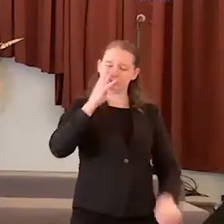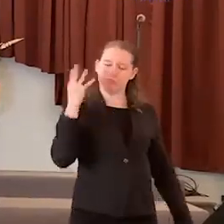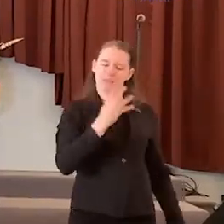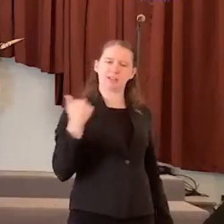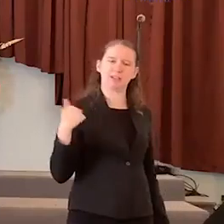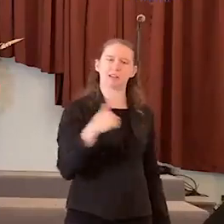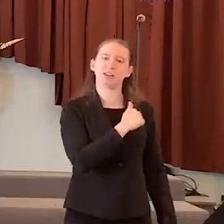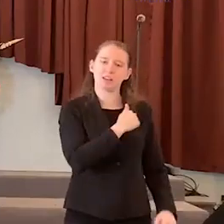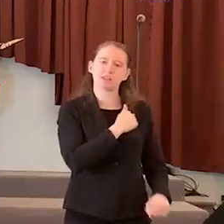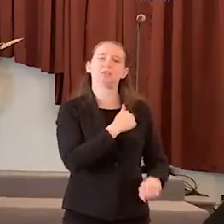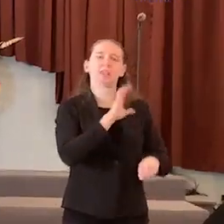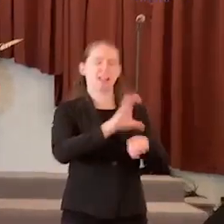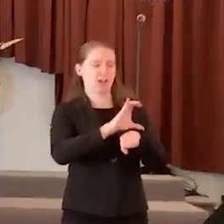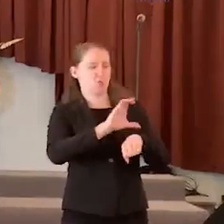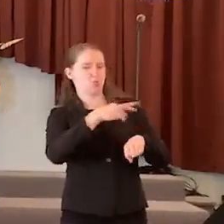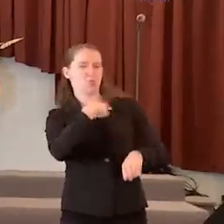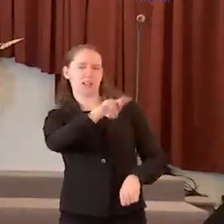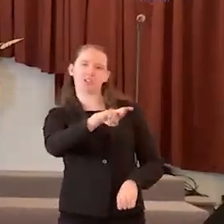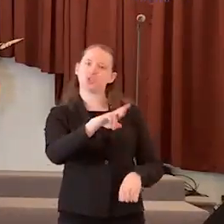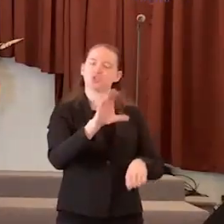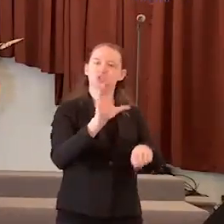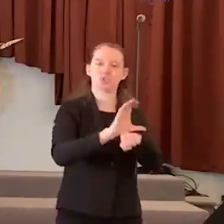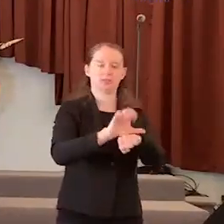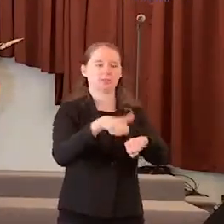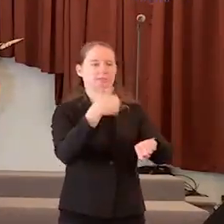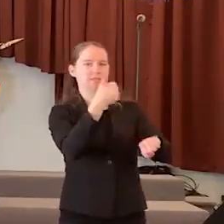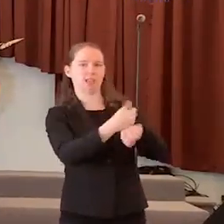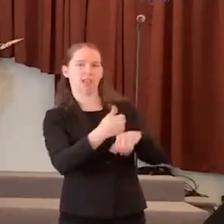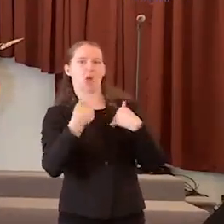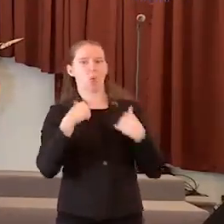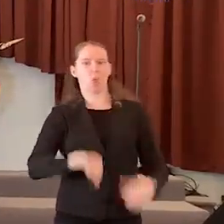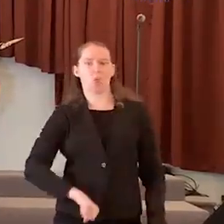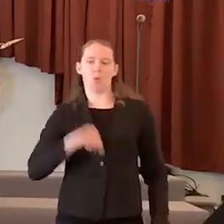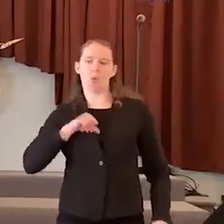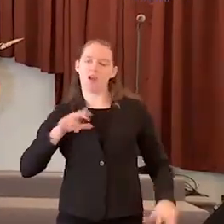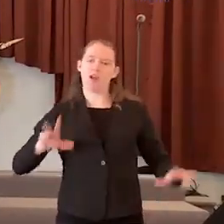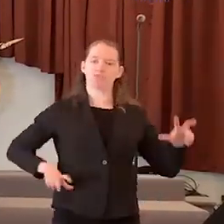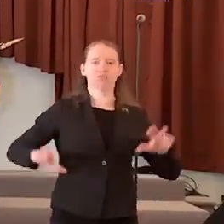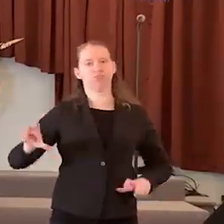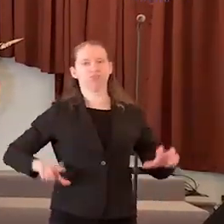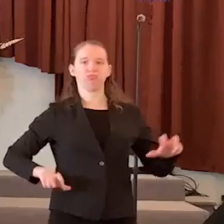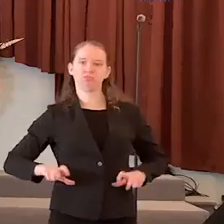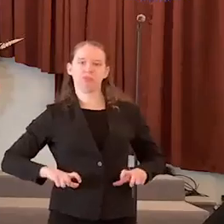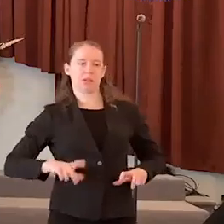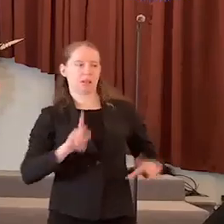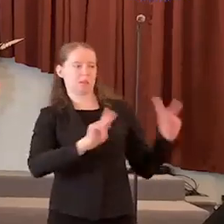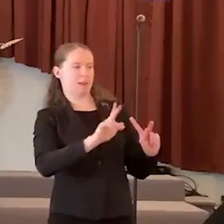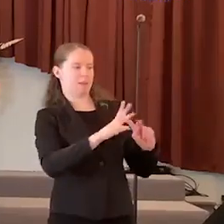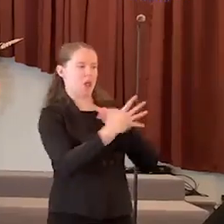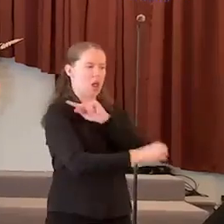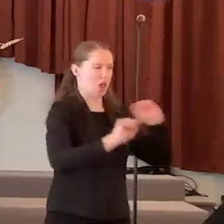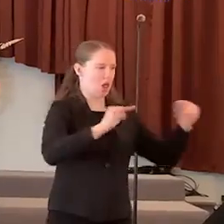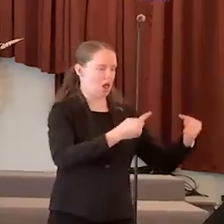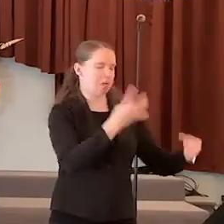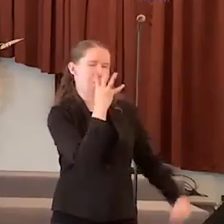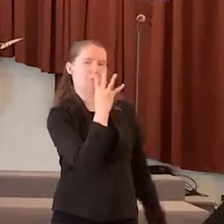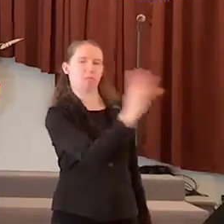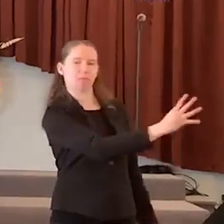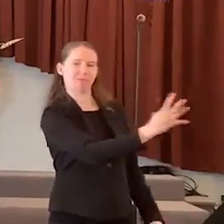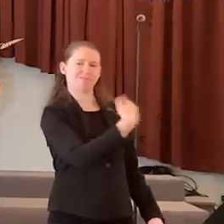and religious institutions, played by their ego, pride, and ambitions.